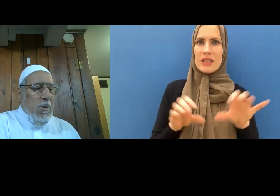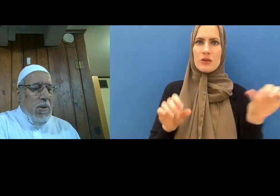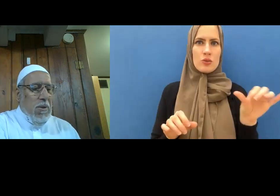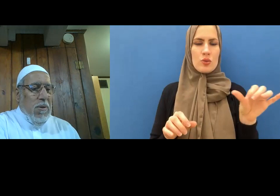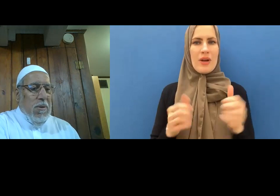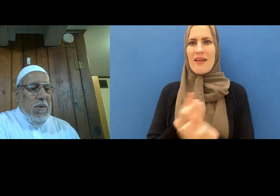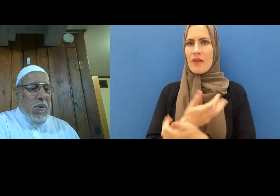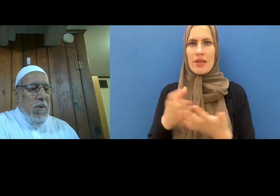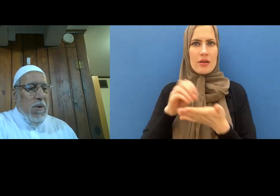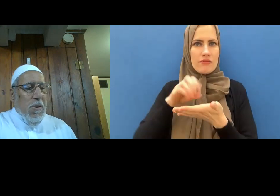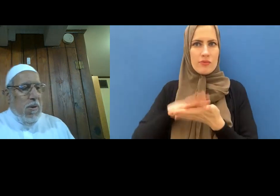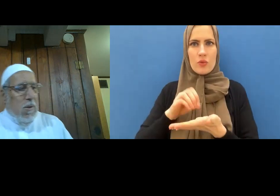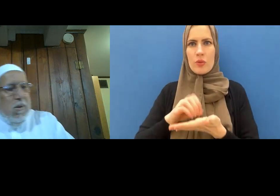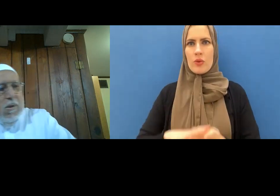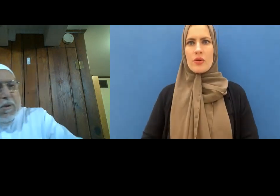recorded.